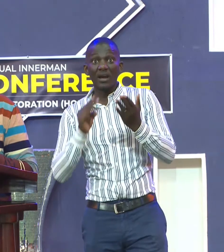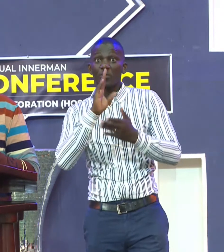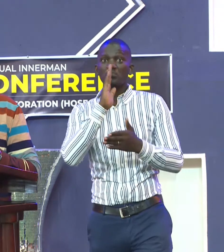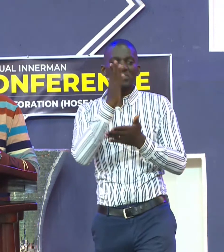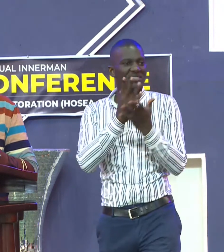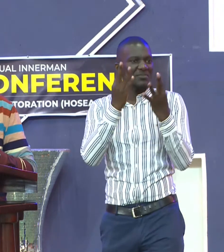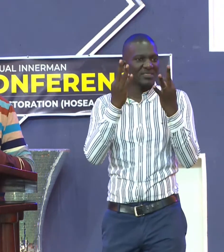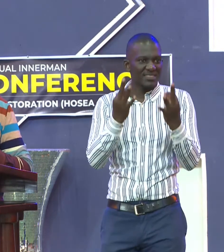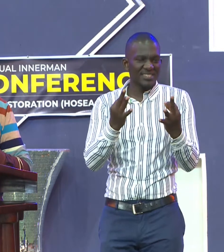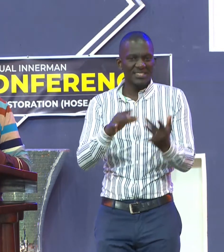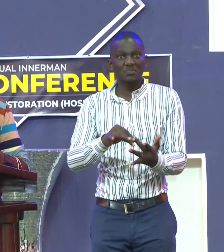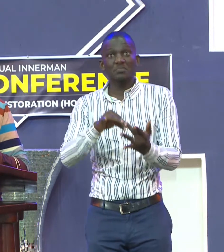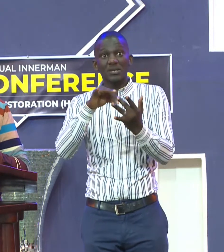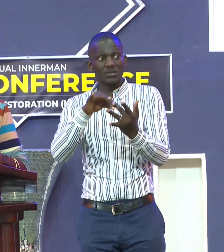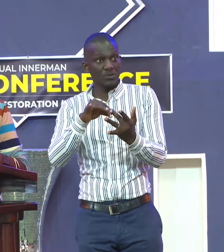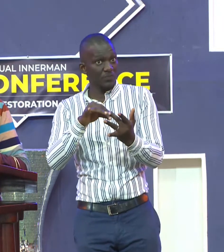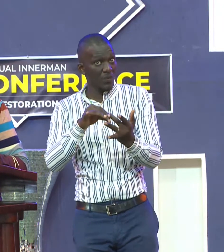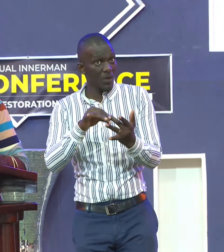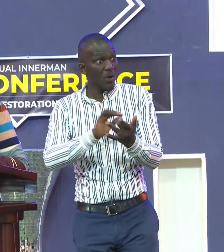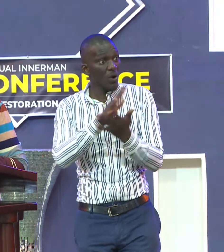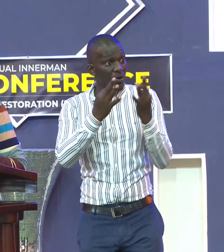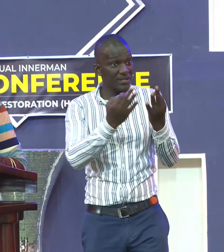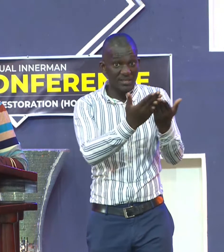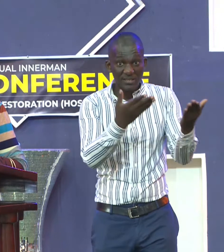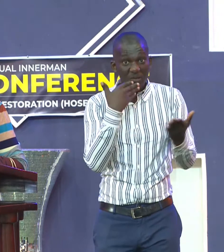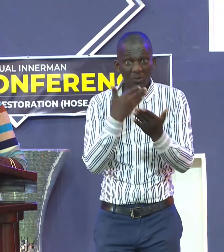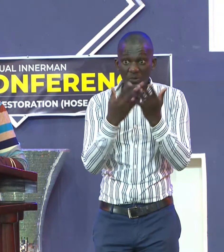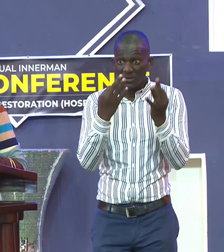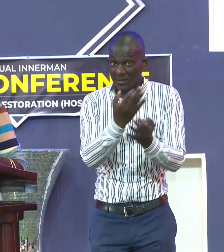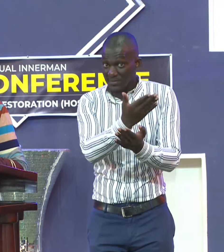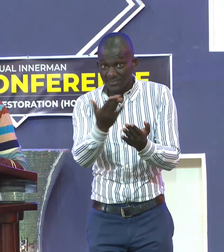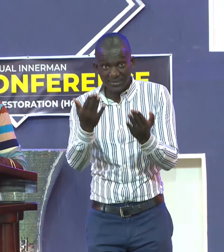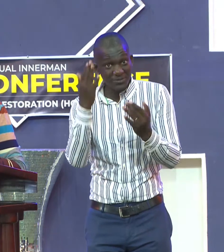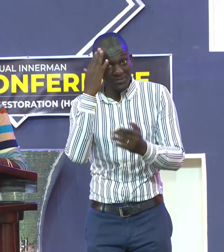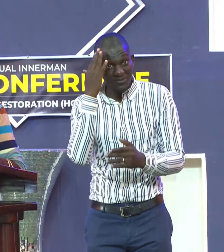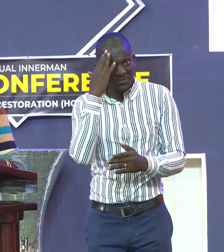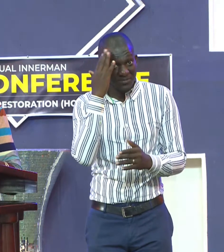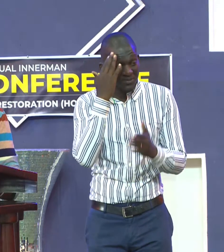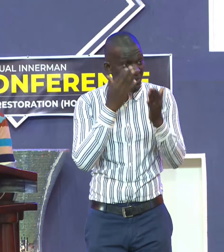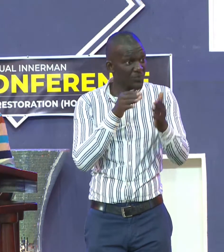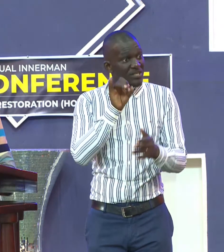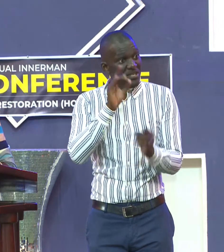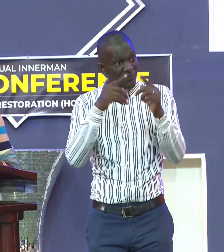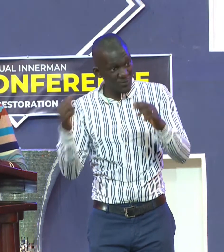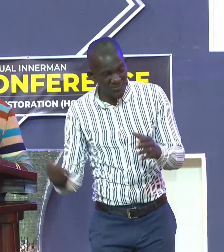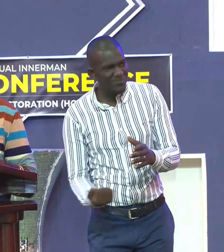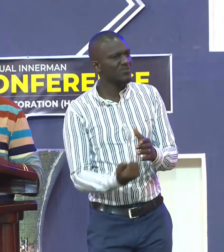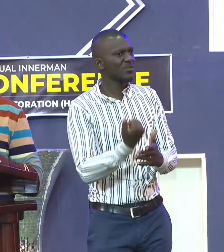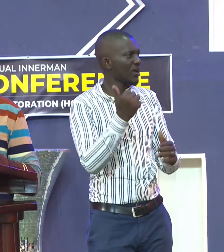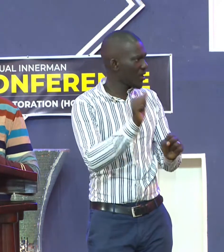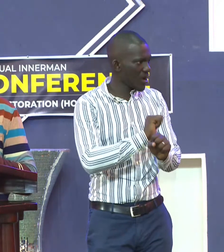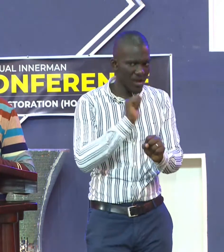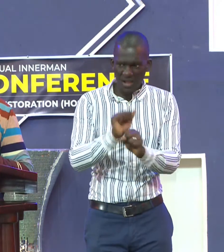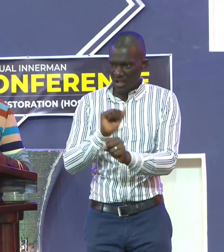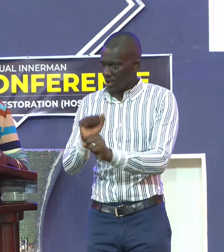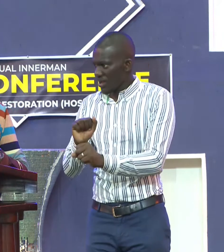ekyenjawulo. There will be something different. Mwenne ebirungi bye mumanyi. All the good things you know. Singa mugolokoka ne mubikola. If you arise